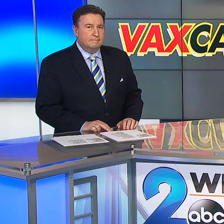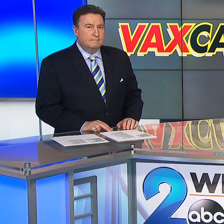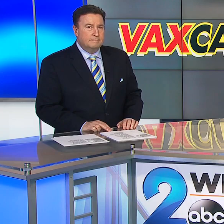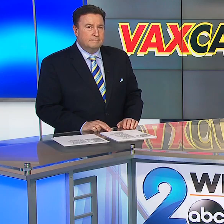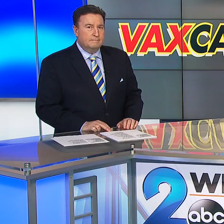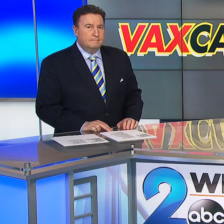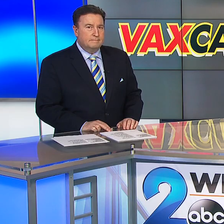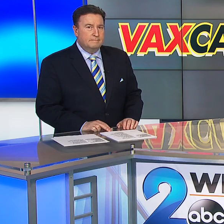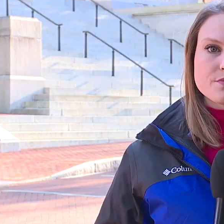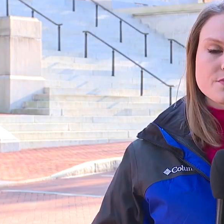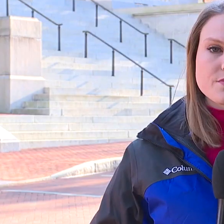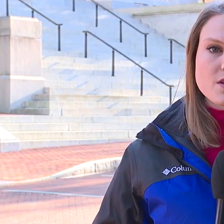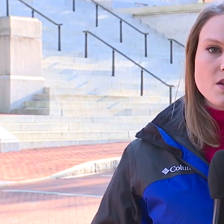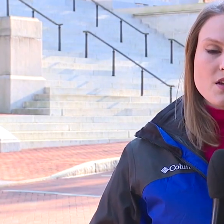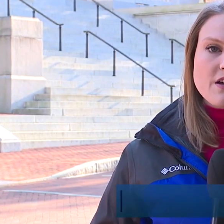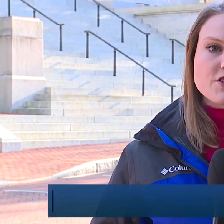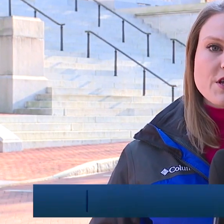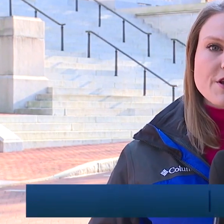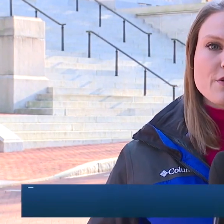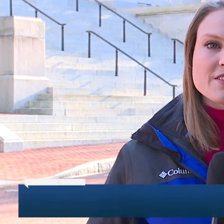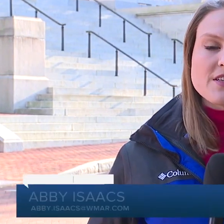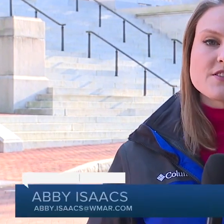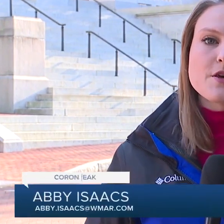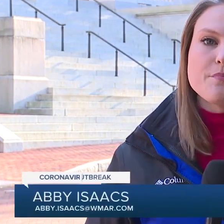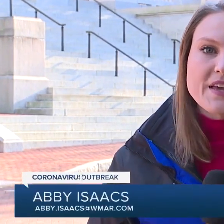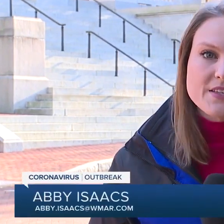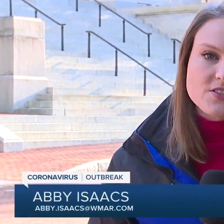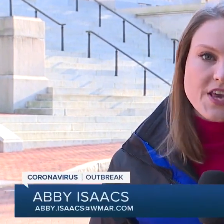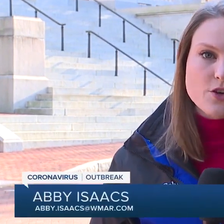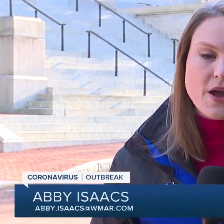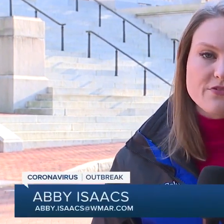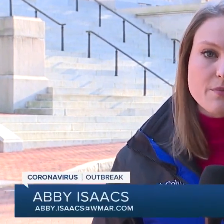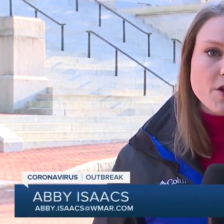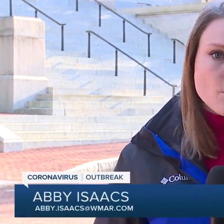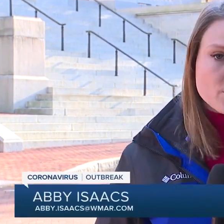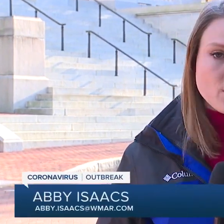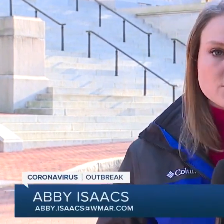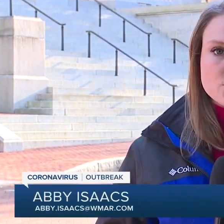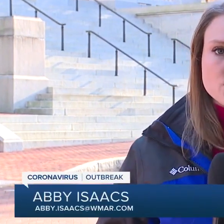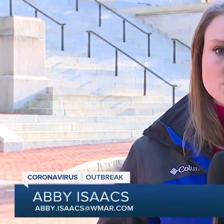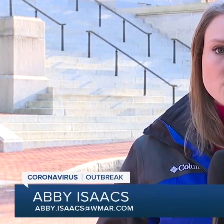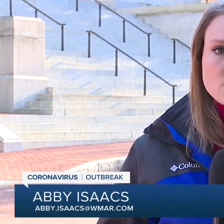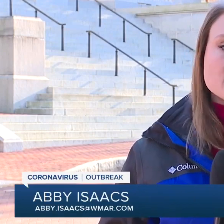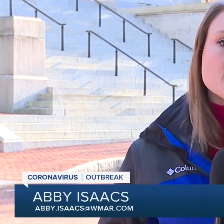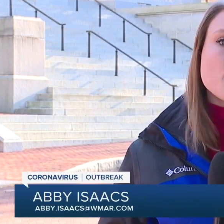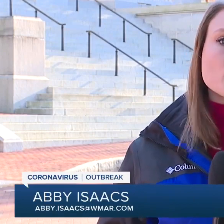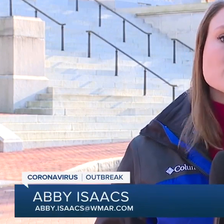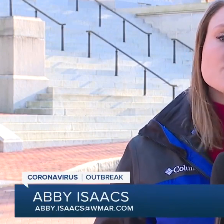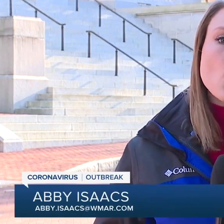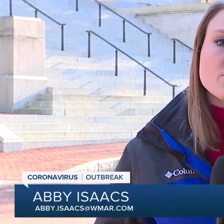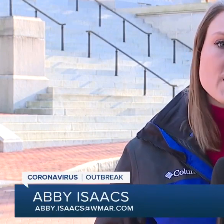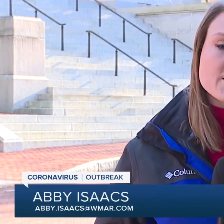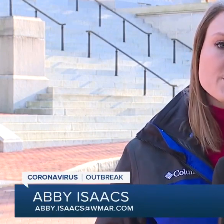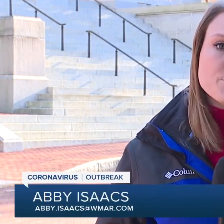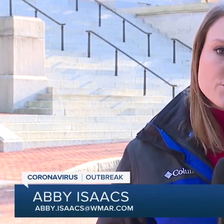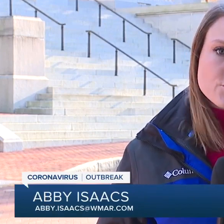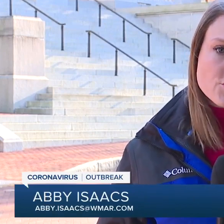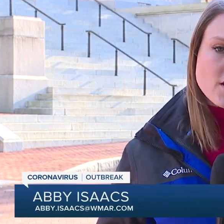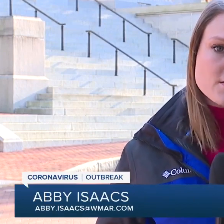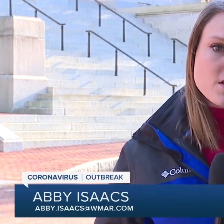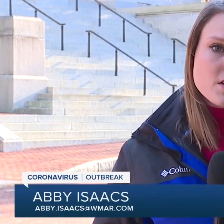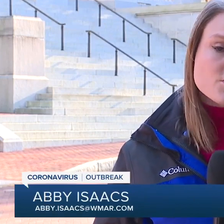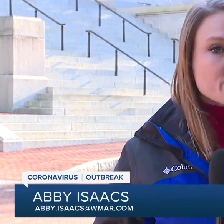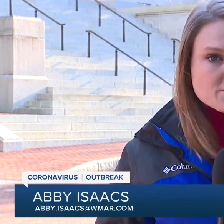to explain. Governor Larry Hogan says the biggest takeaway from the Omicron surge is the importance of COVID-19